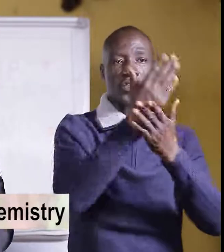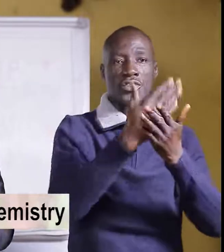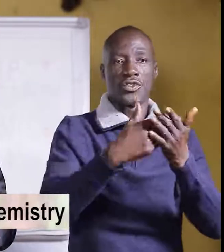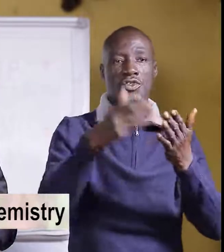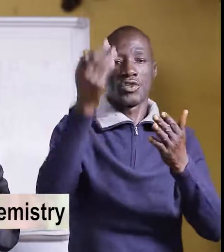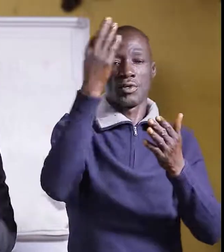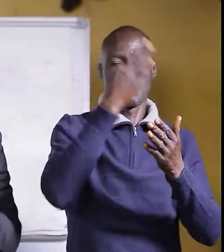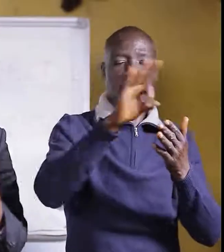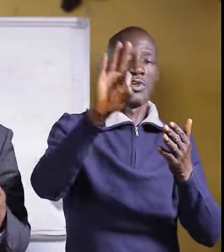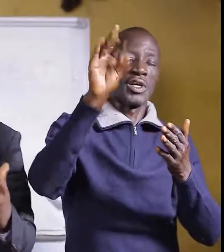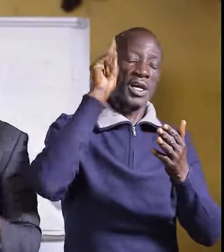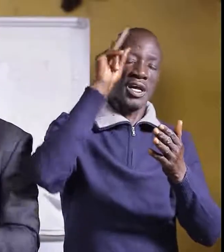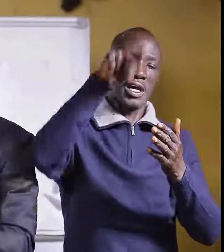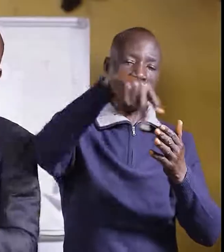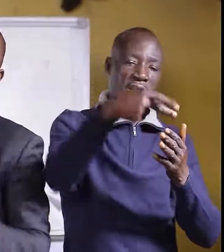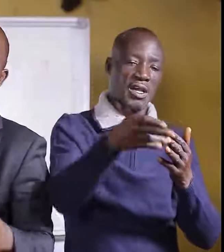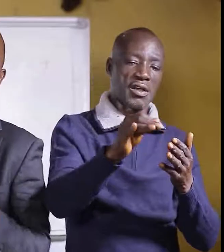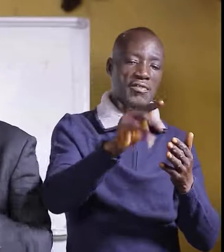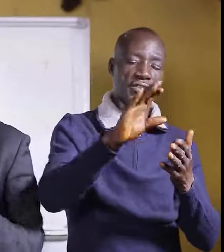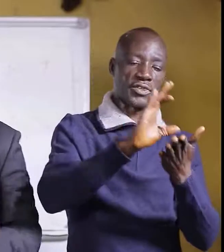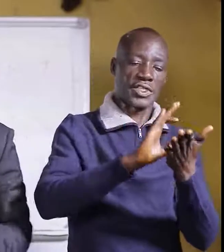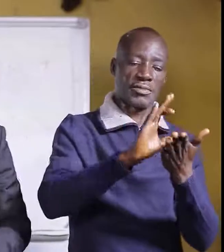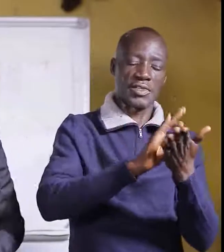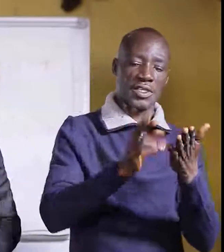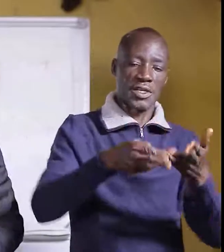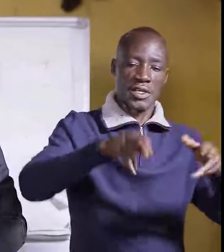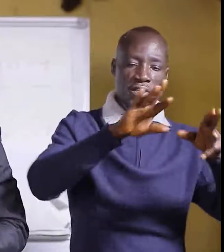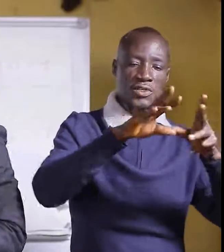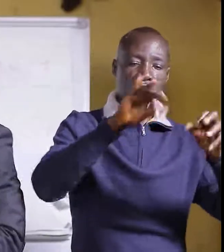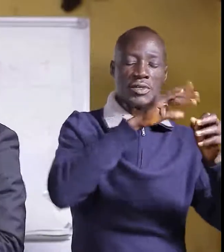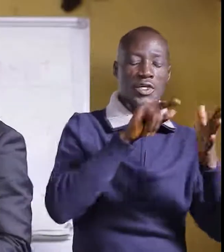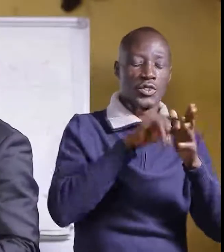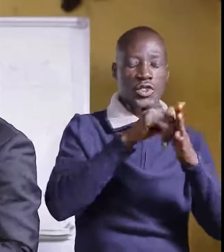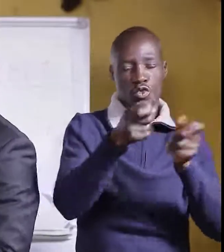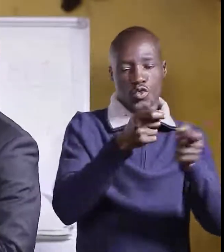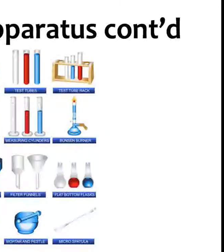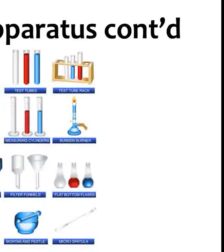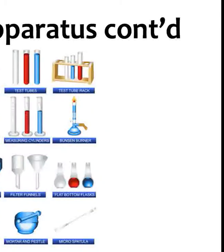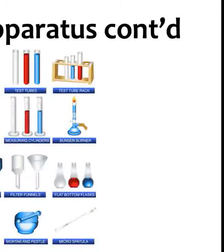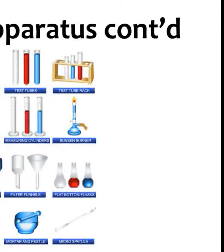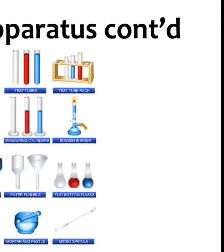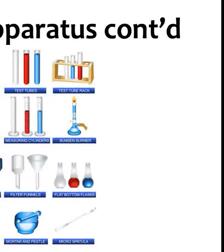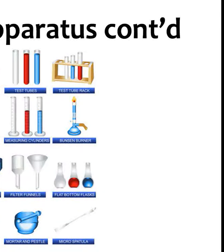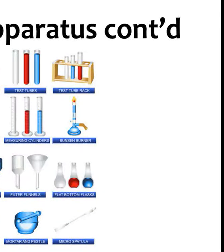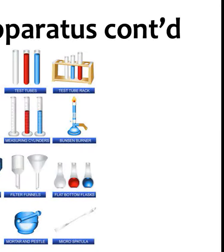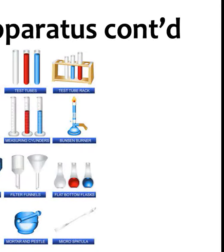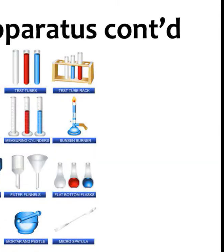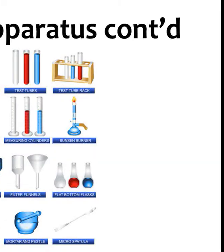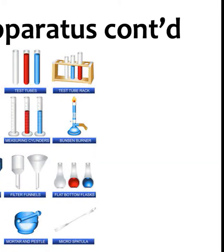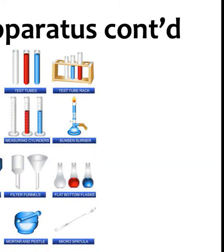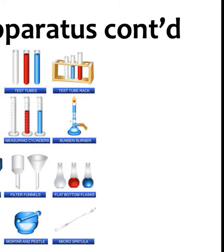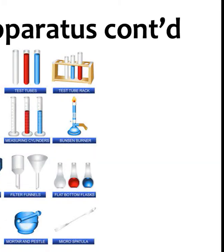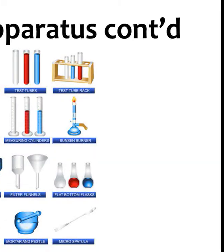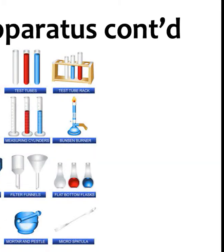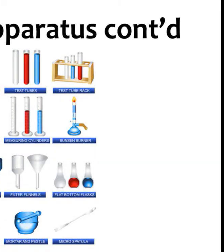are photochemical. For the chemical reaction takes place in those reagents. We have the test tubes, the